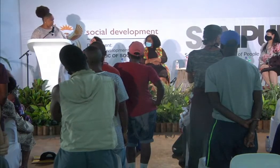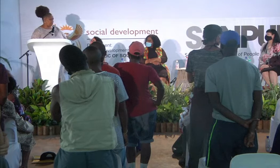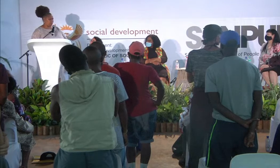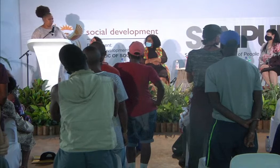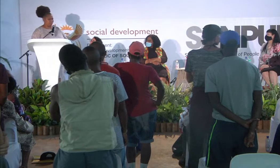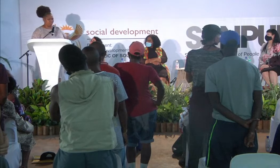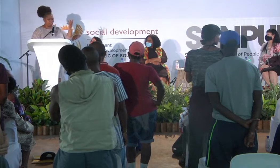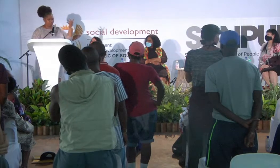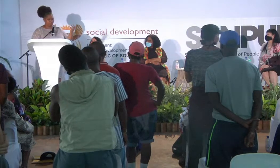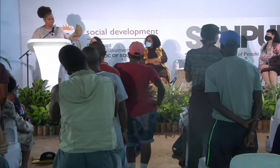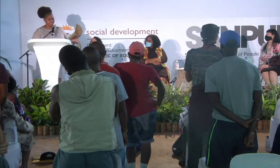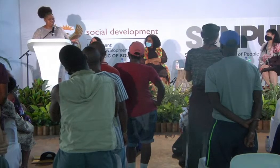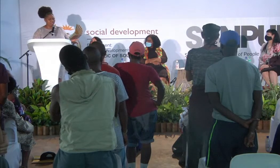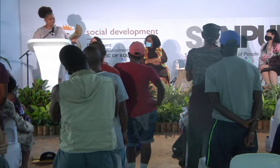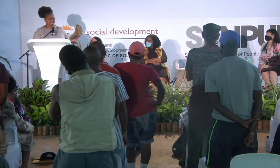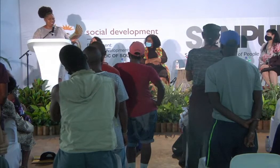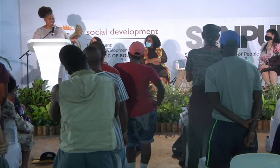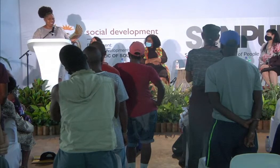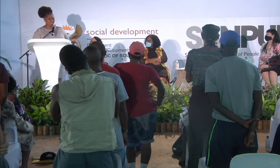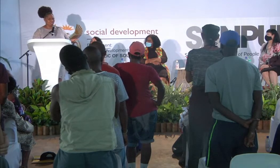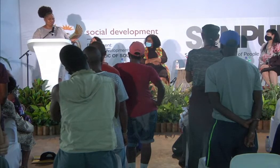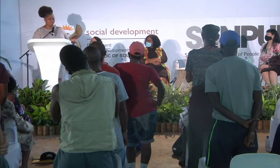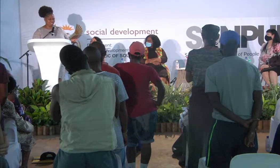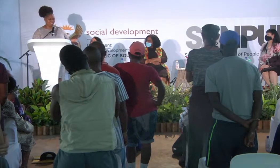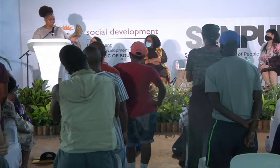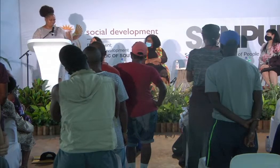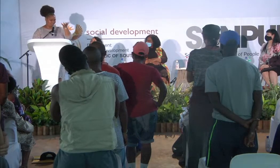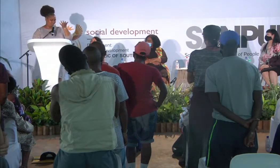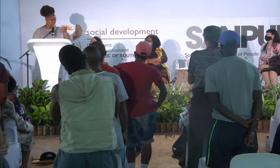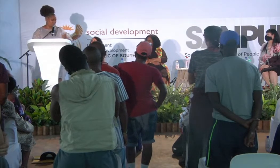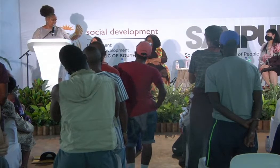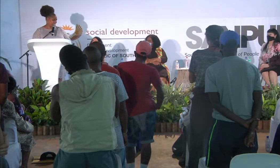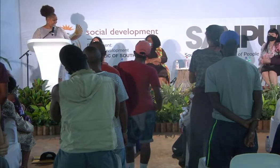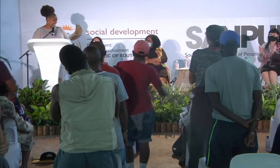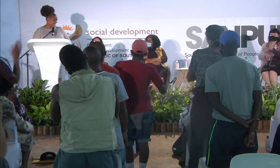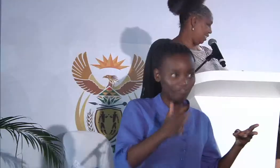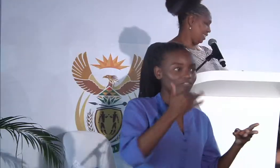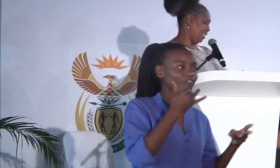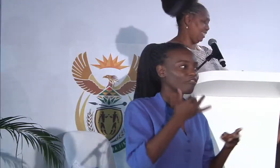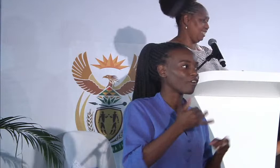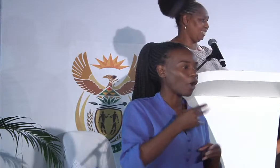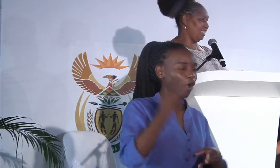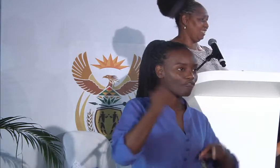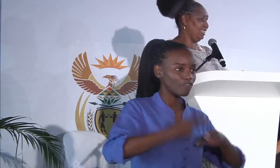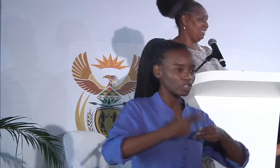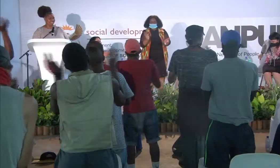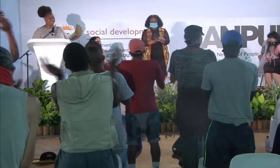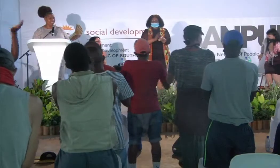Prof, Belhaven is officially opened.